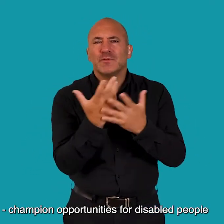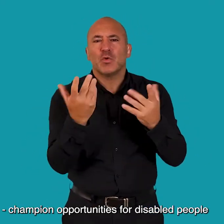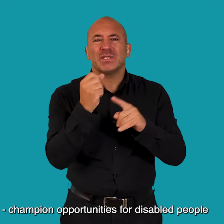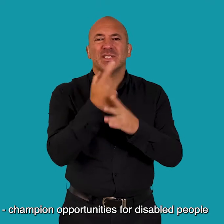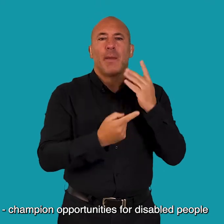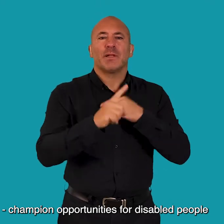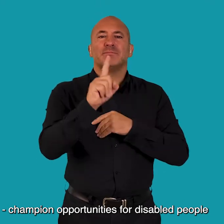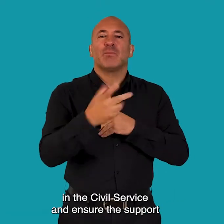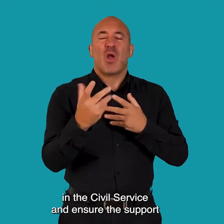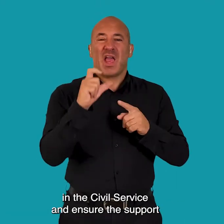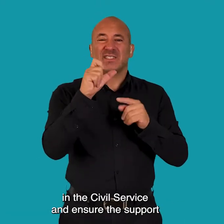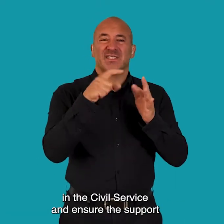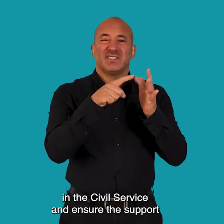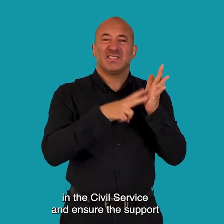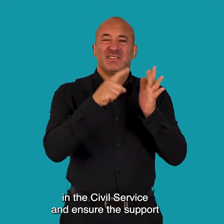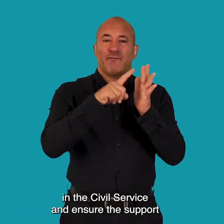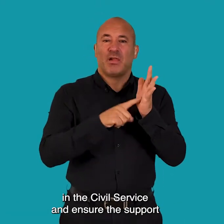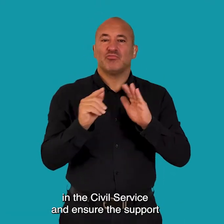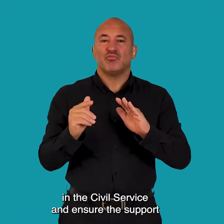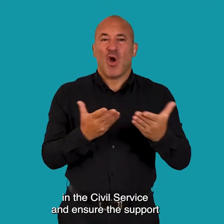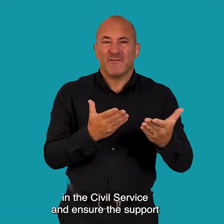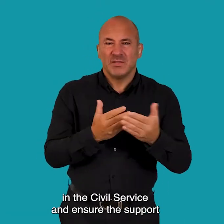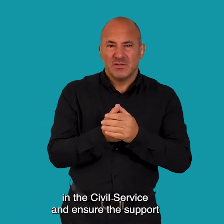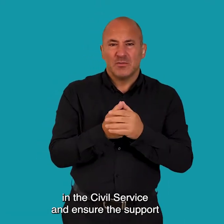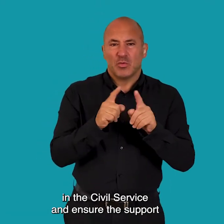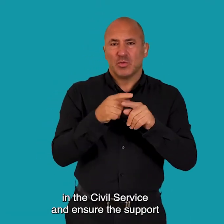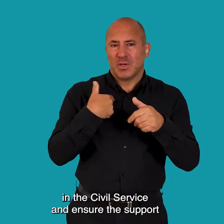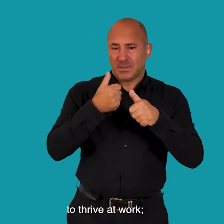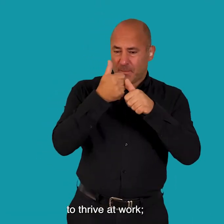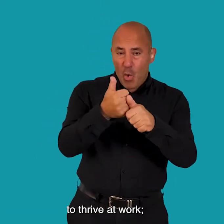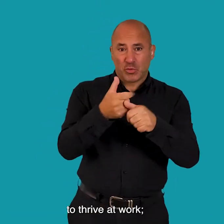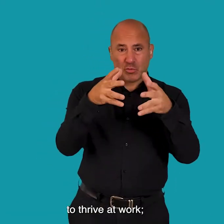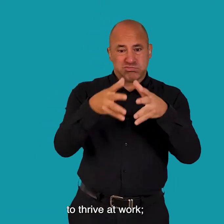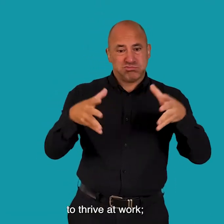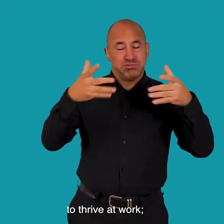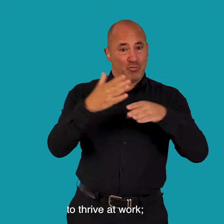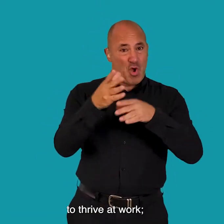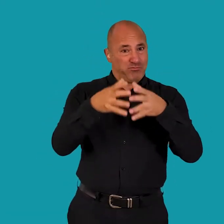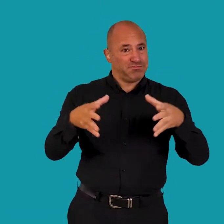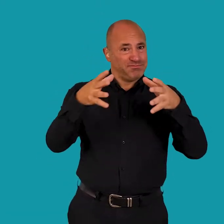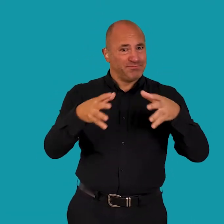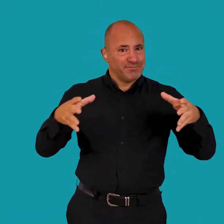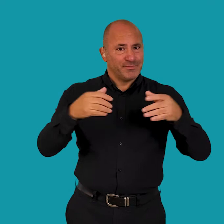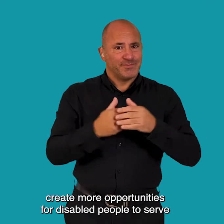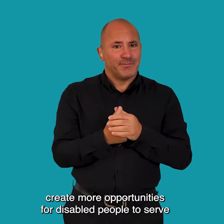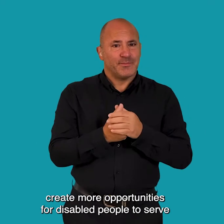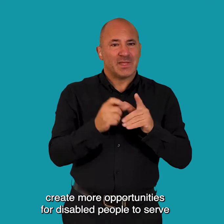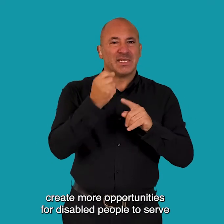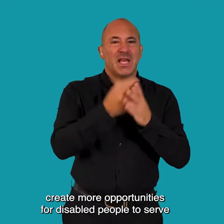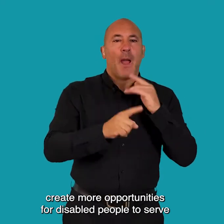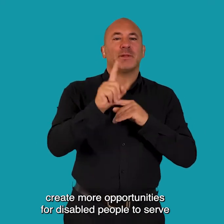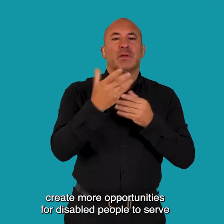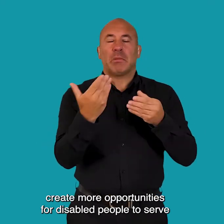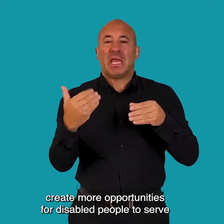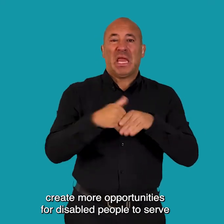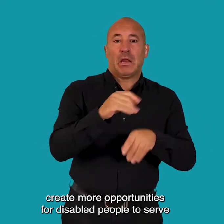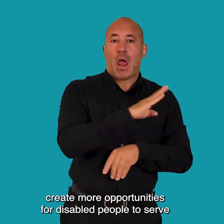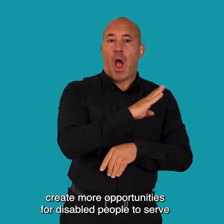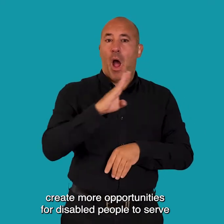disabled people in the civil service, and ensure the support to thrive at work, create more opportunities for disabled